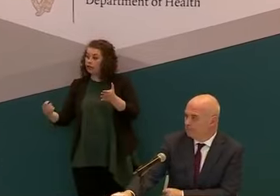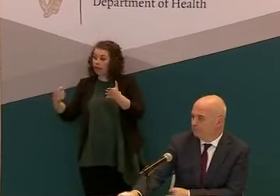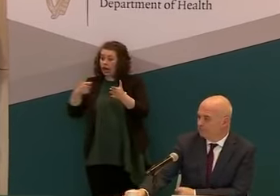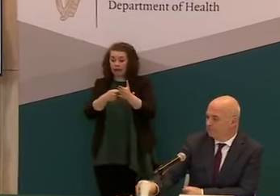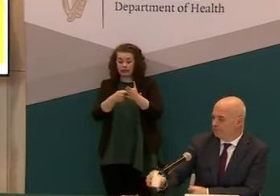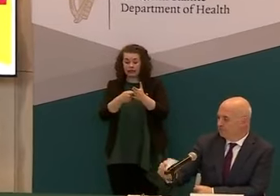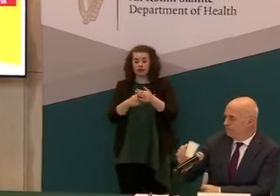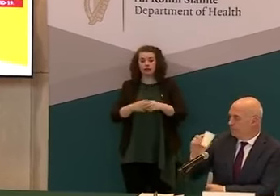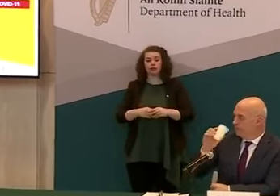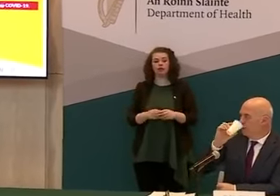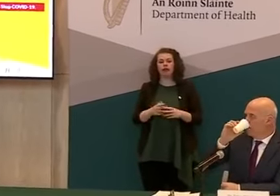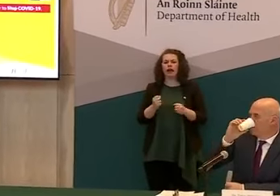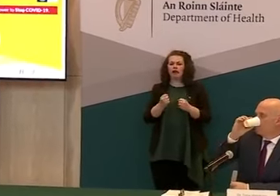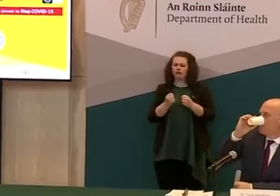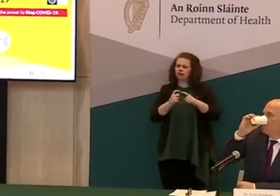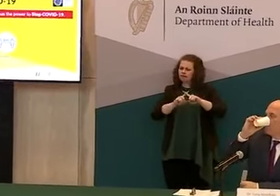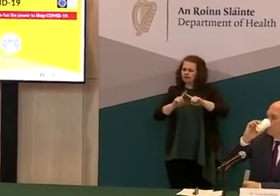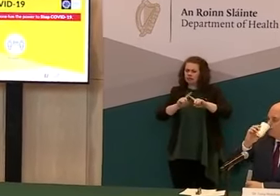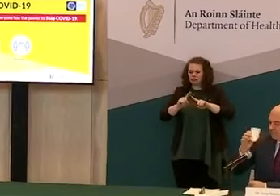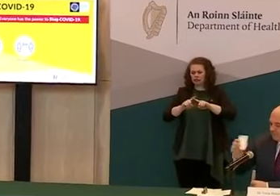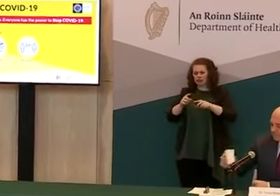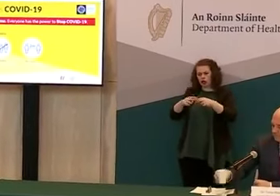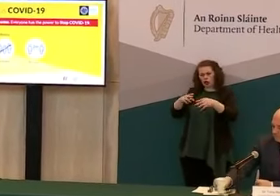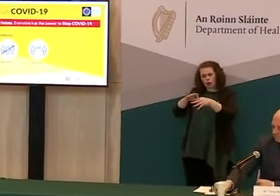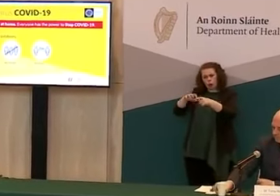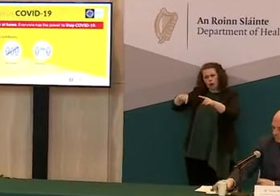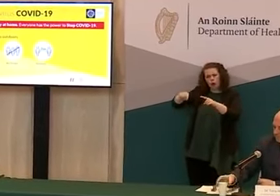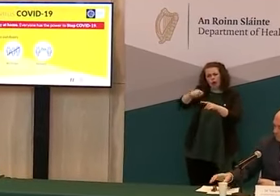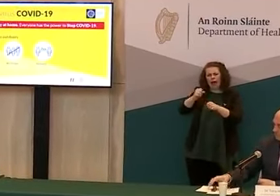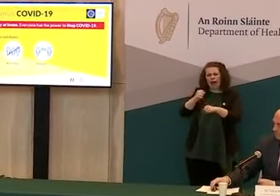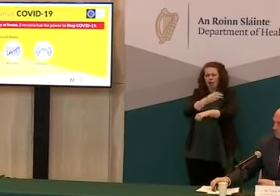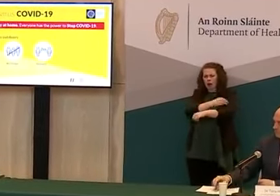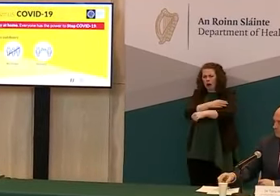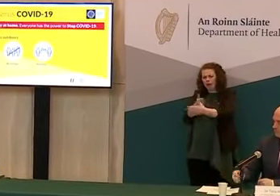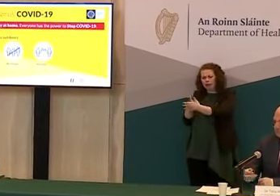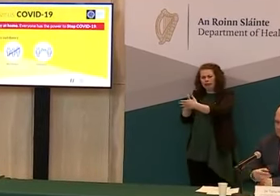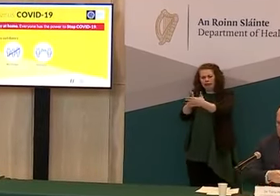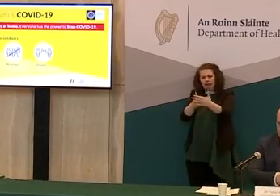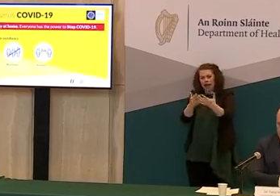are a number of challenges in nursing home settings which are particularly